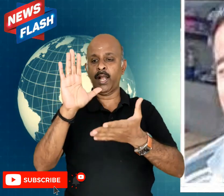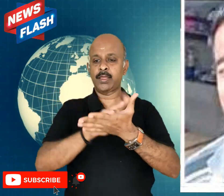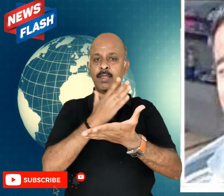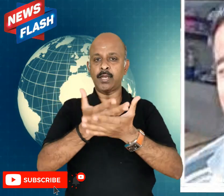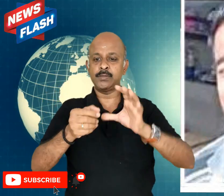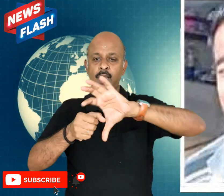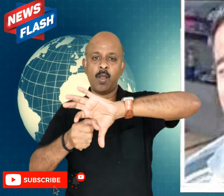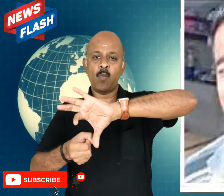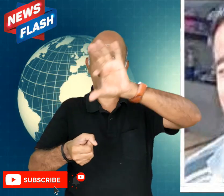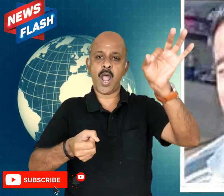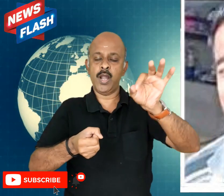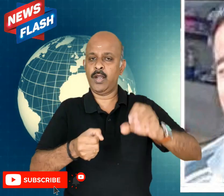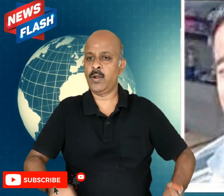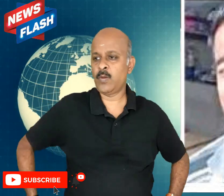He had a